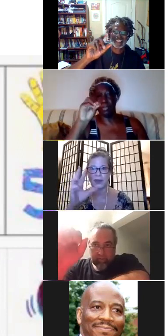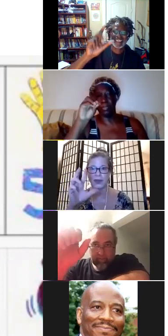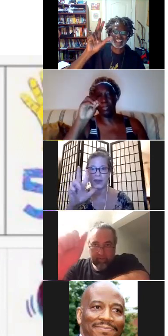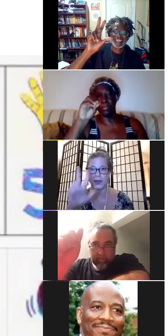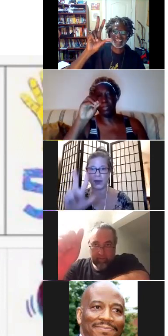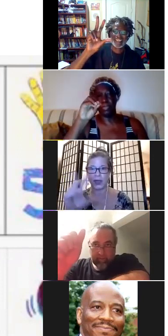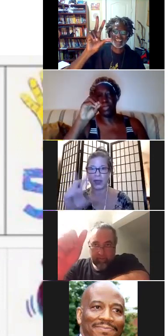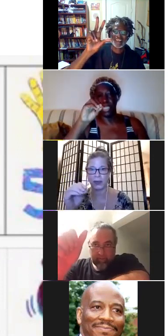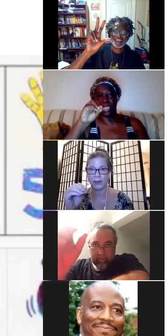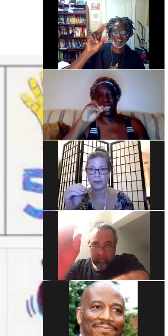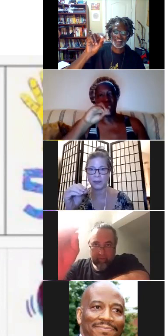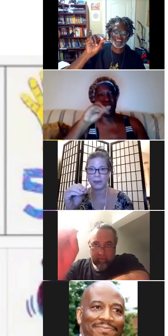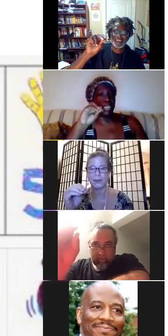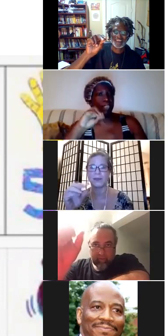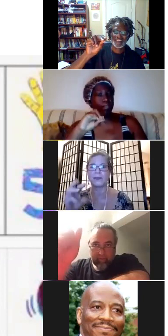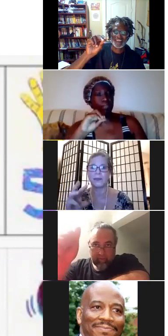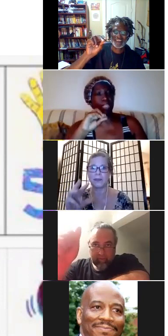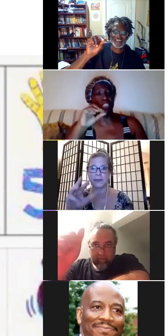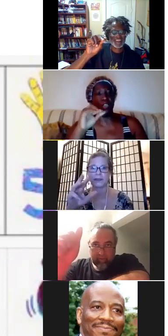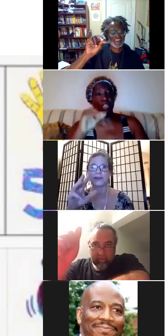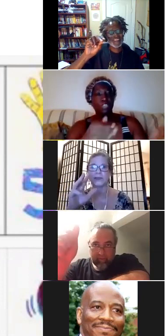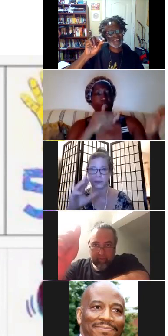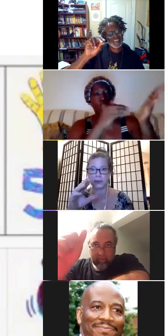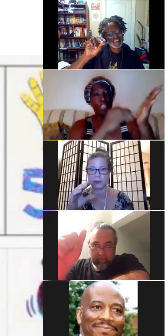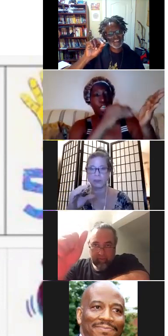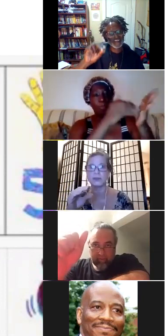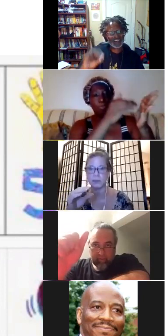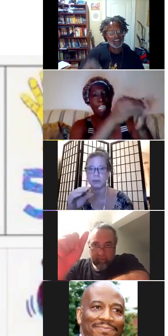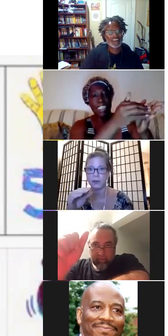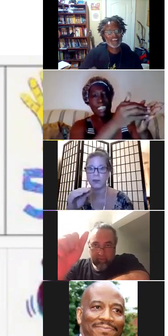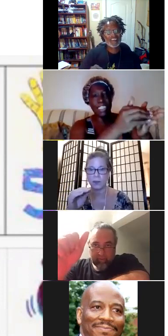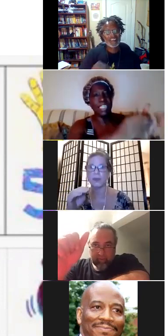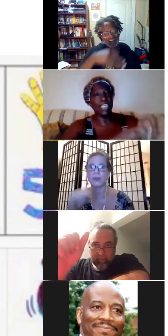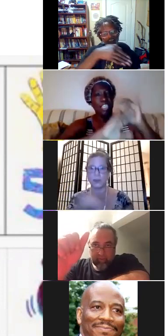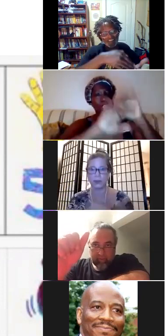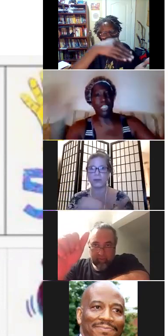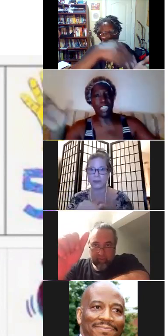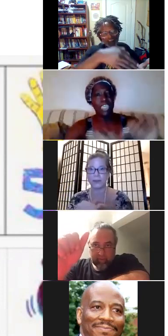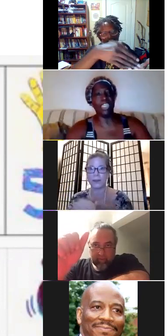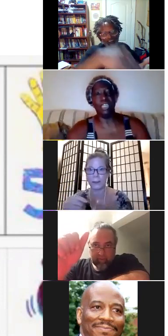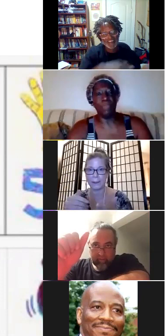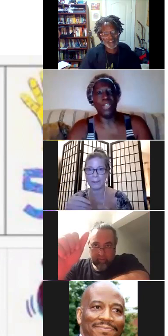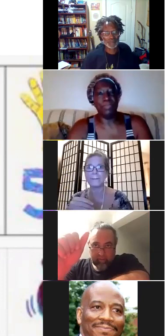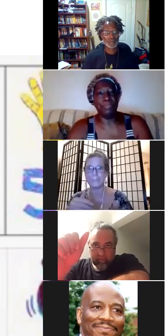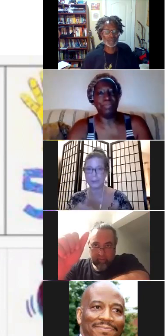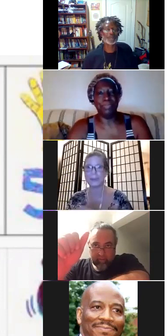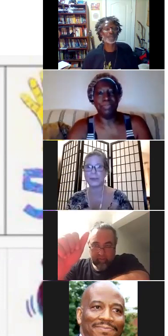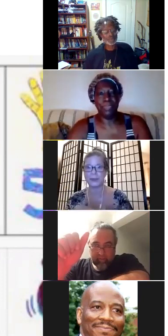30. And then as long as you know your comma places, you can sign any